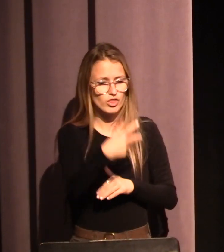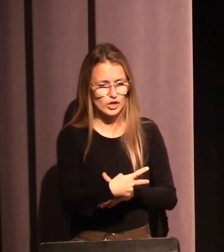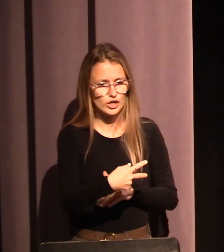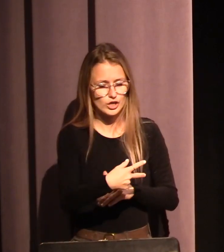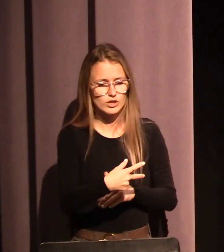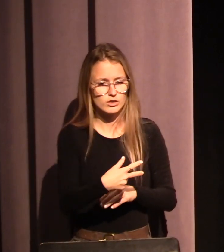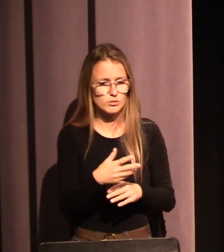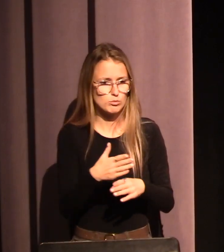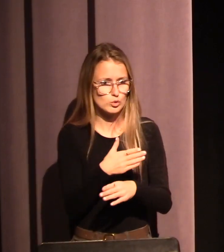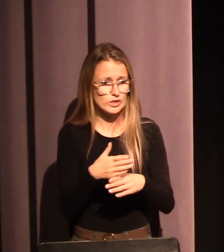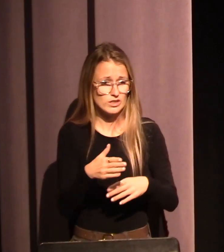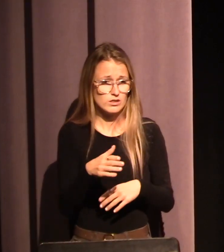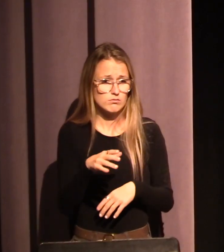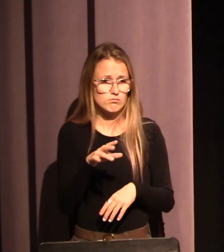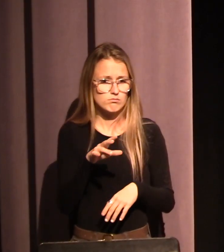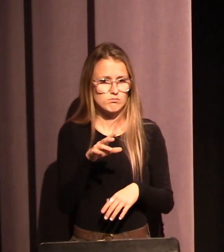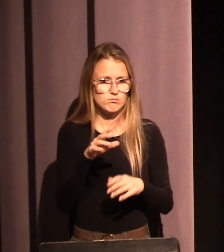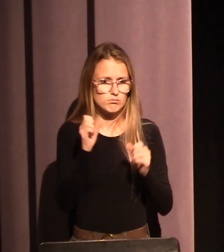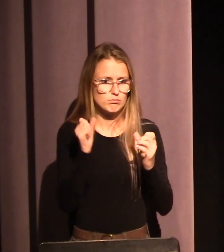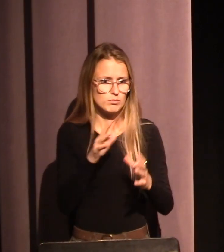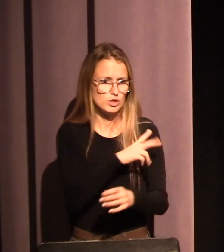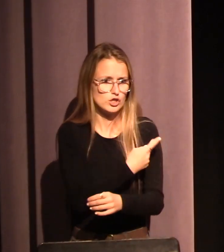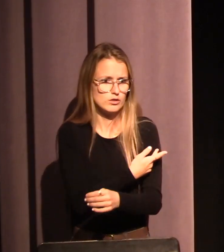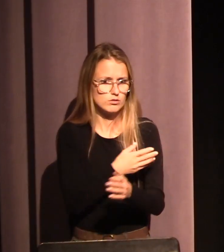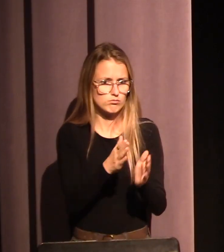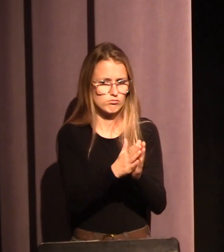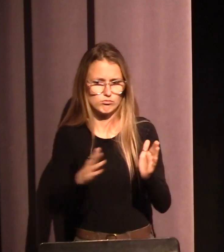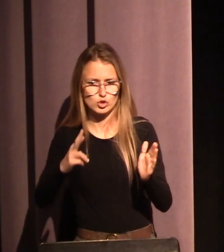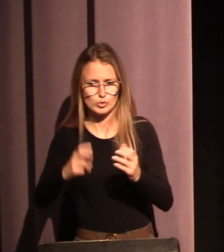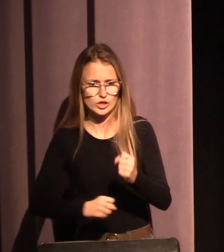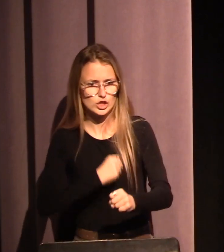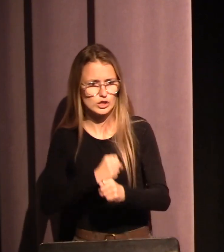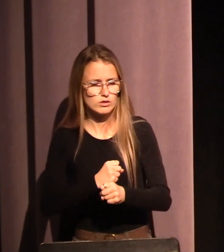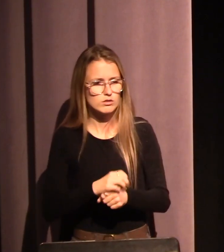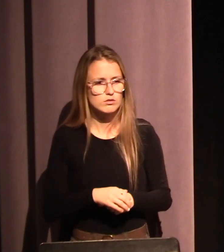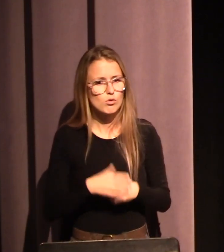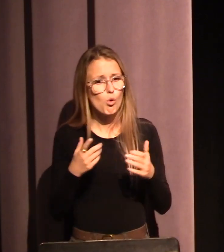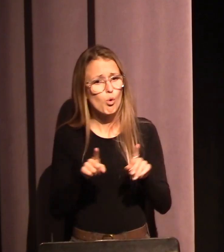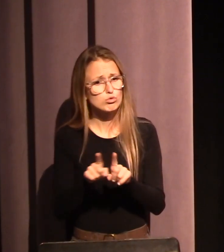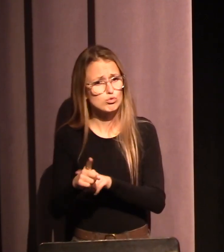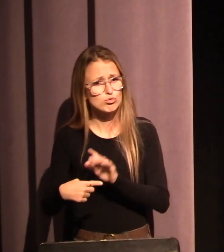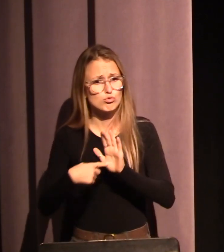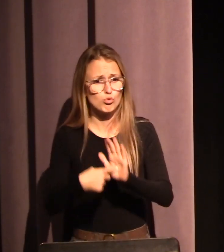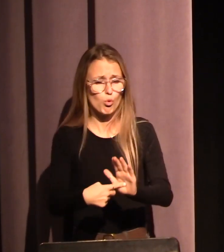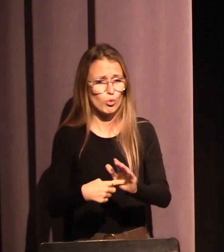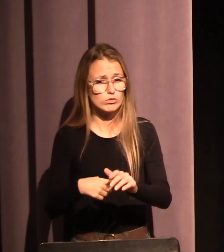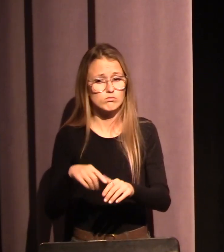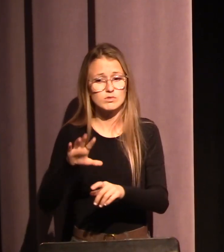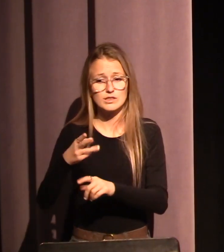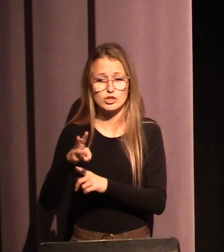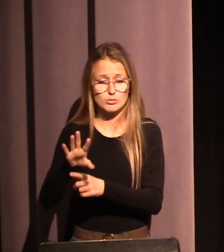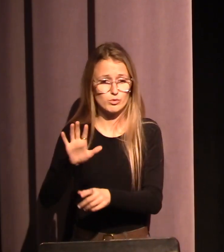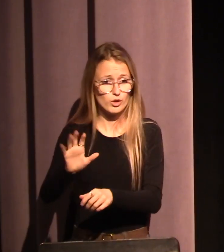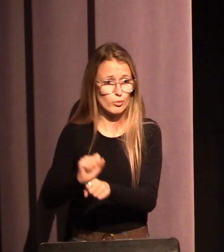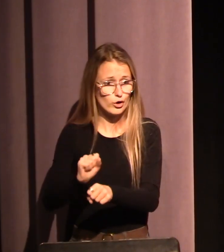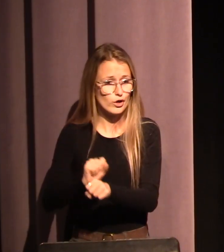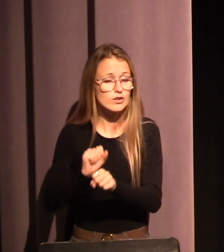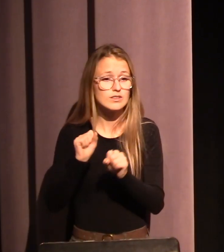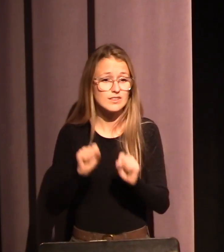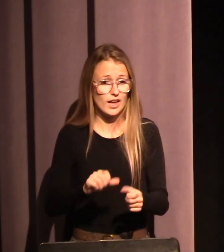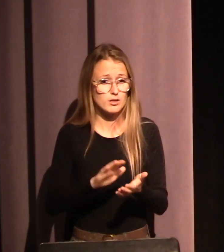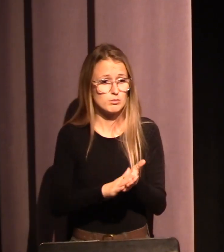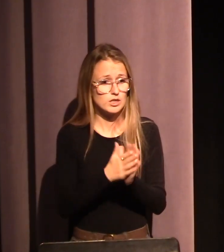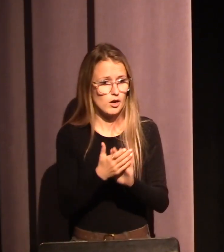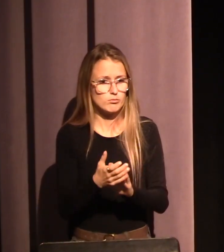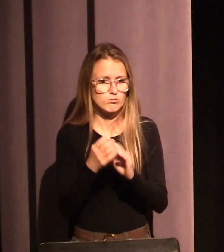patient participants over a 2-year period, while also demonstrating that the work of CHWs can lead to hundreds of thousands in